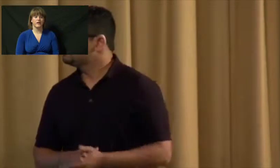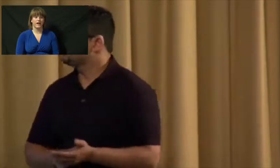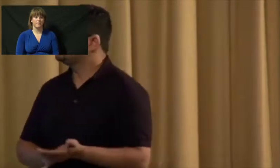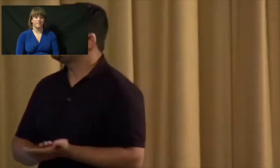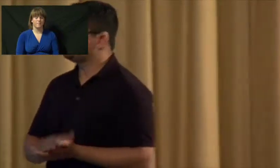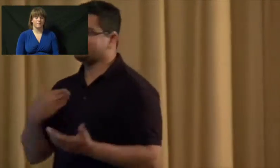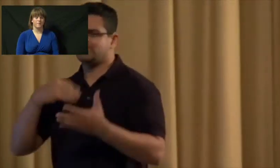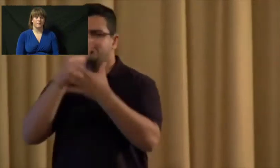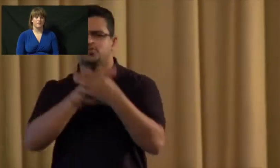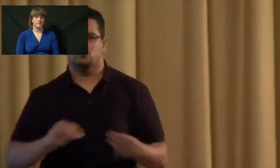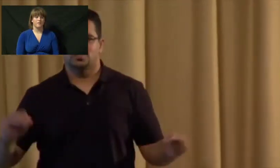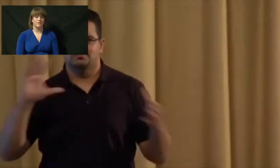at?